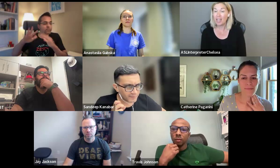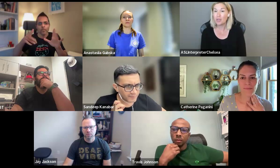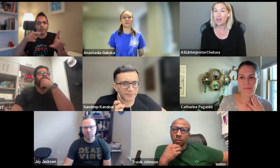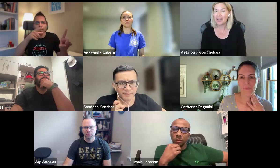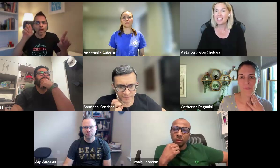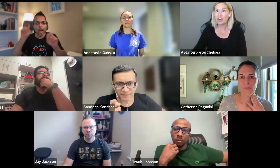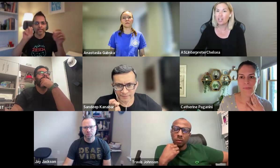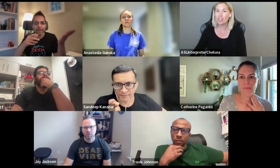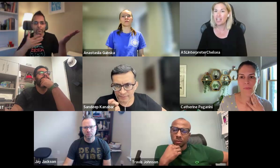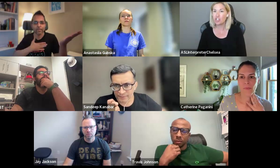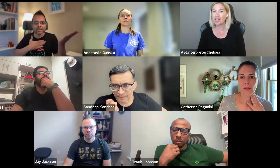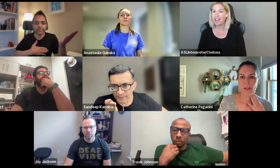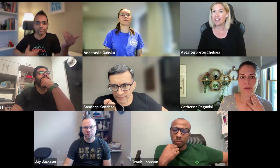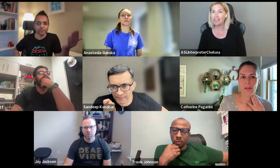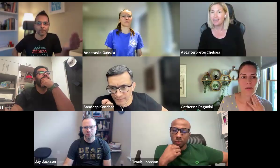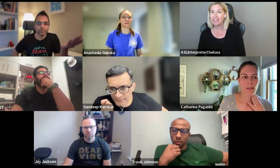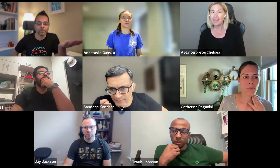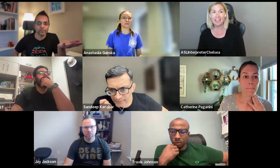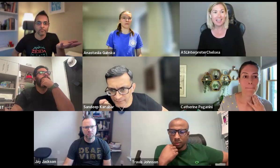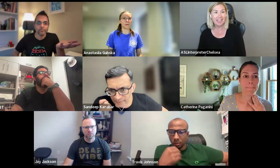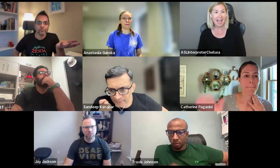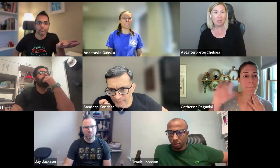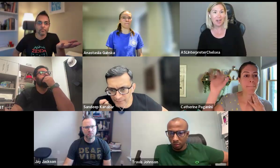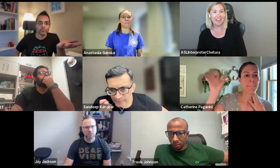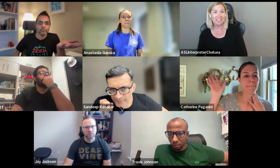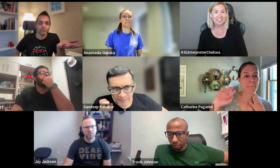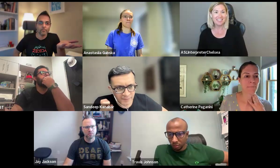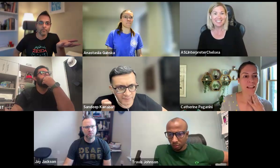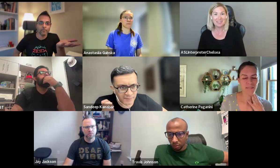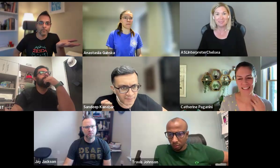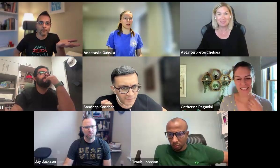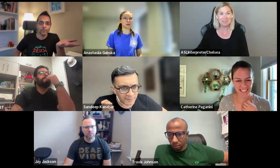Okay, so next here on the agenda, Catherine.